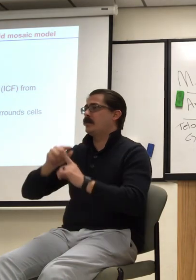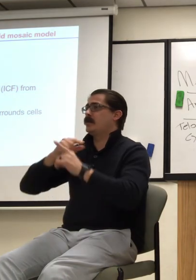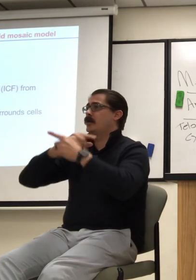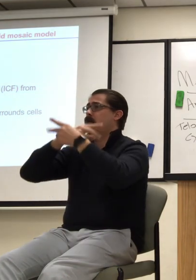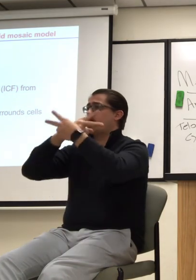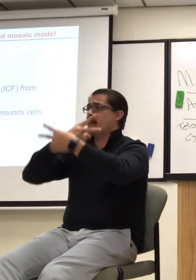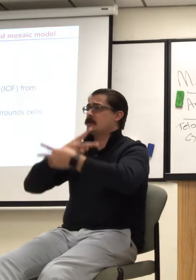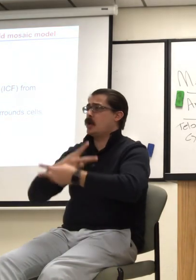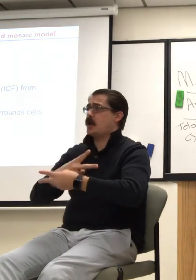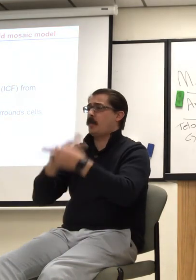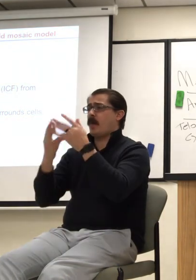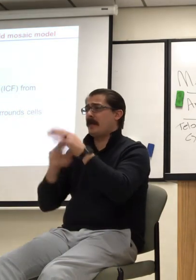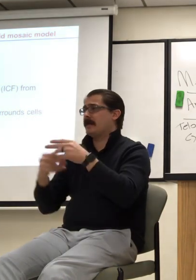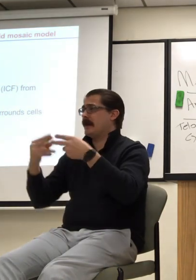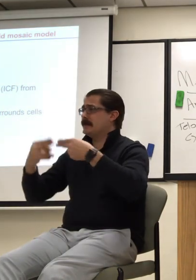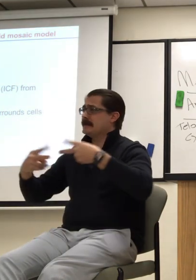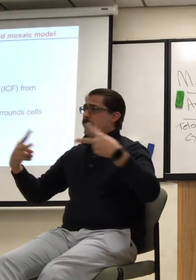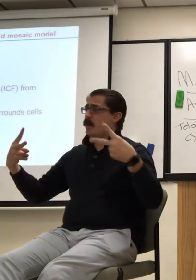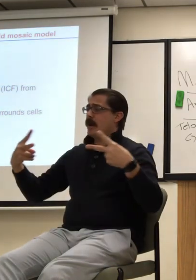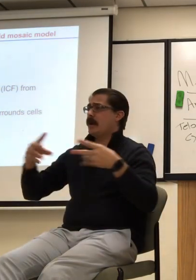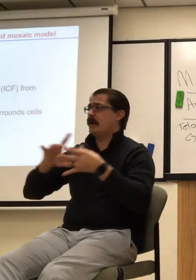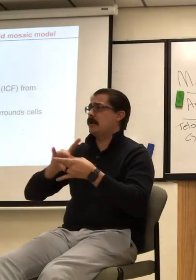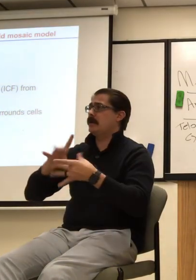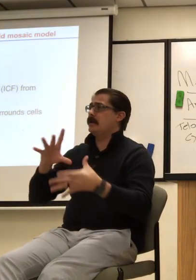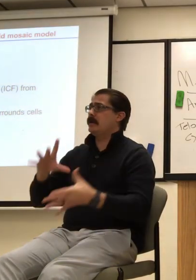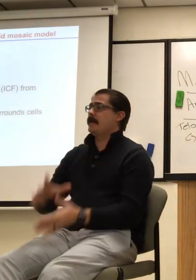replicated and you separated them.